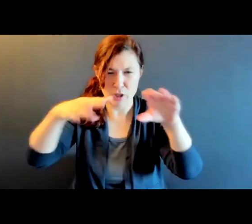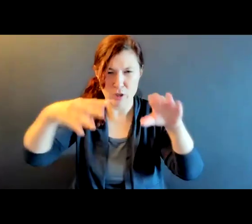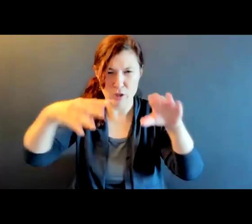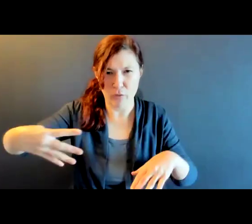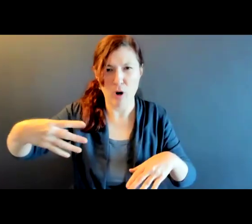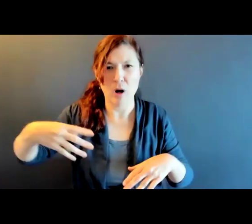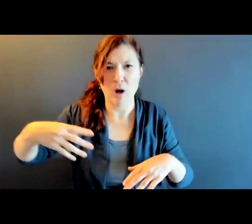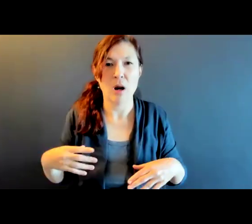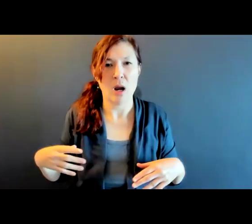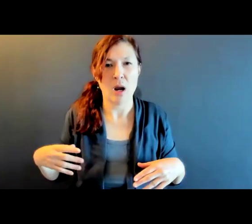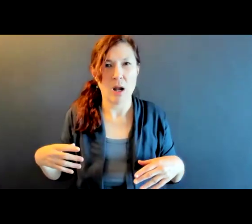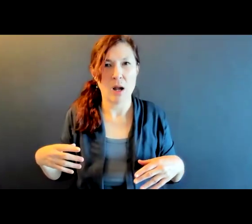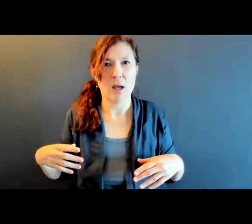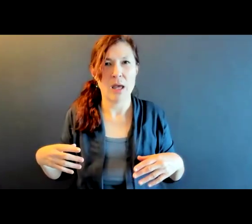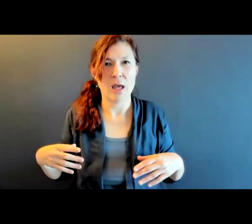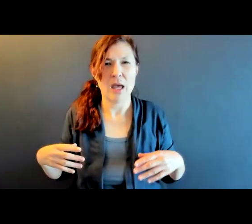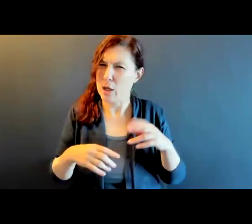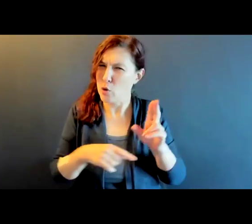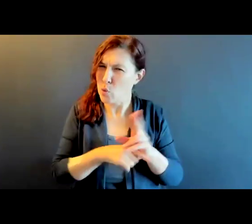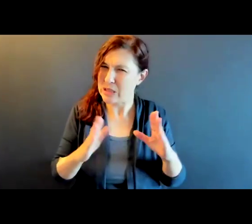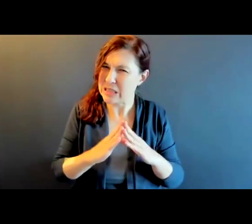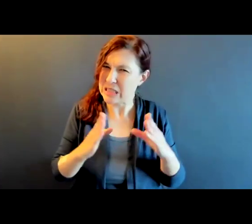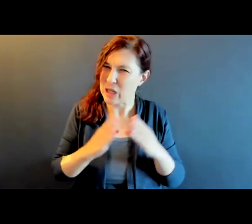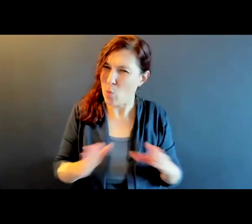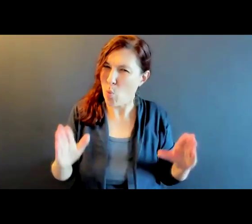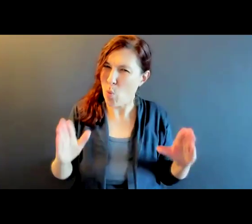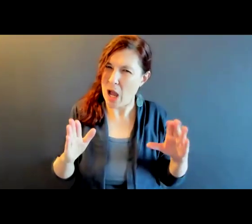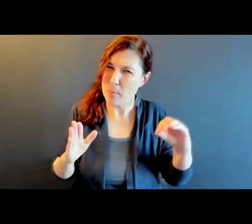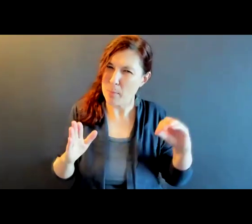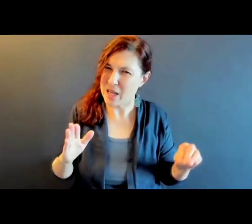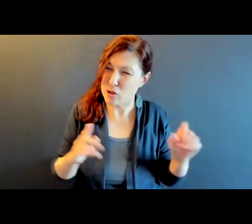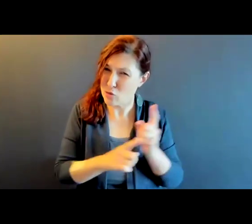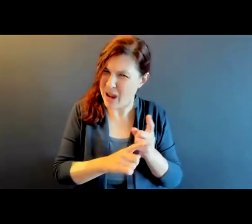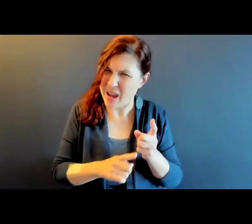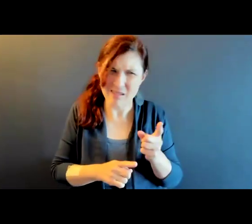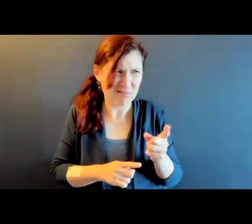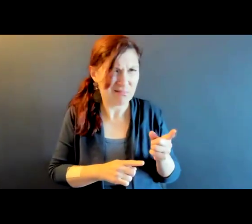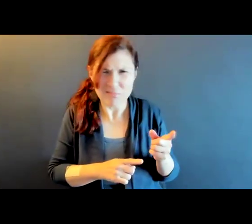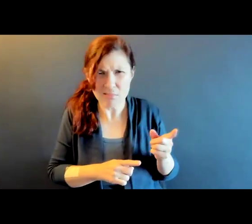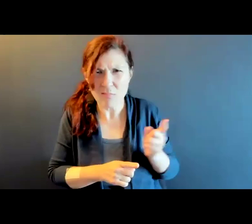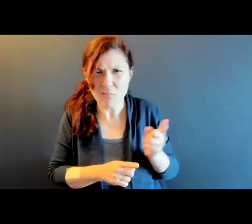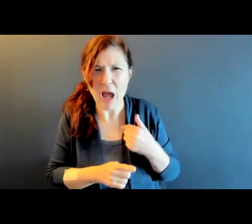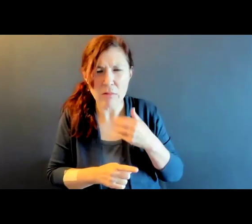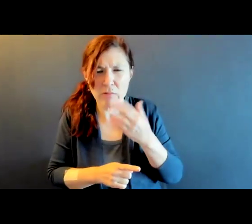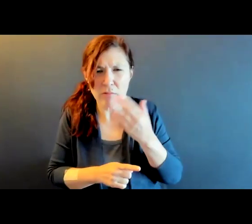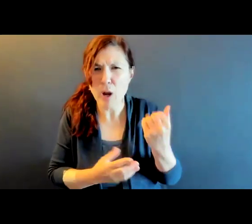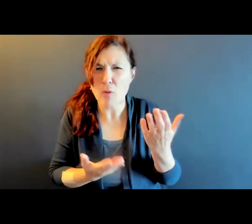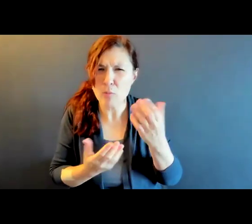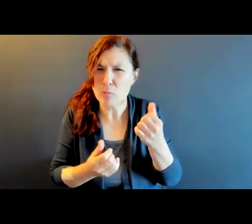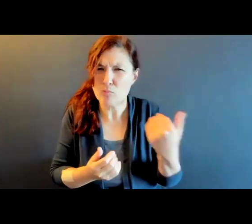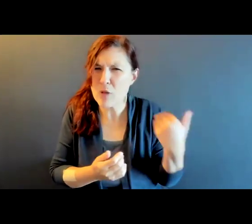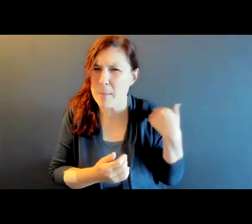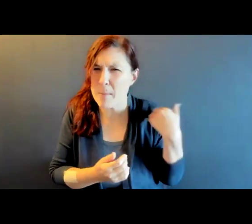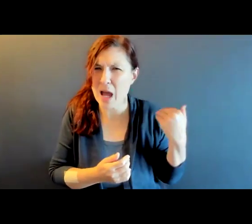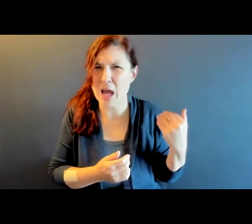have a citywide model as well. I'm not sure. How do they do it by, you know, by school,